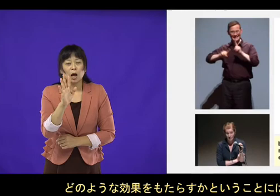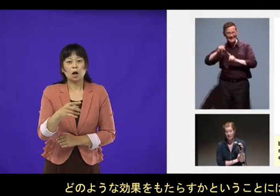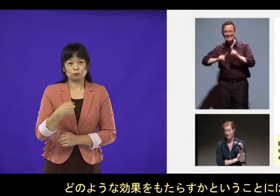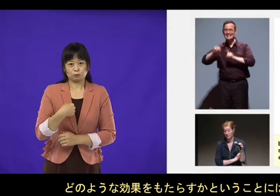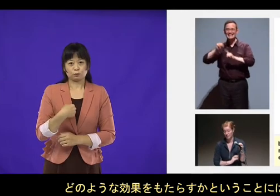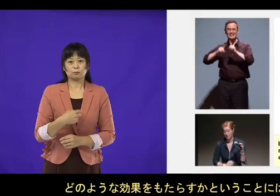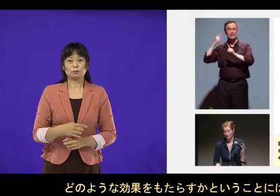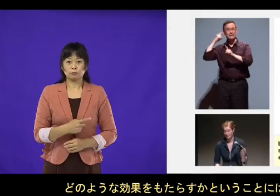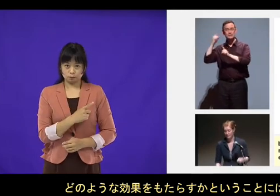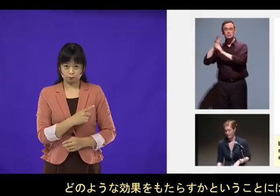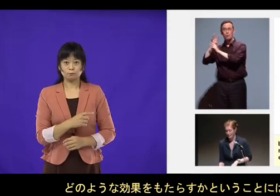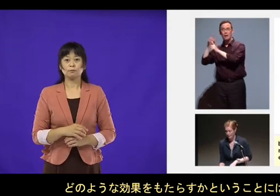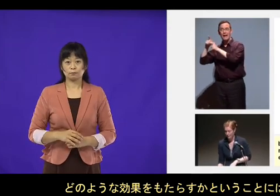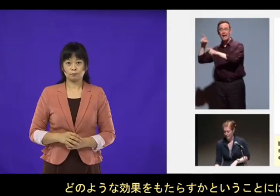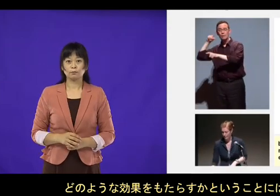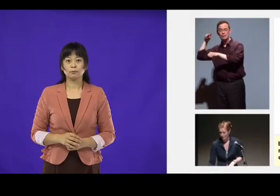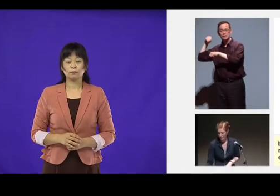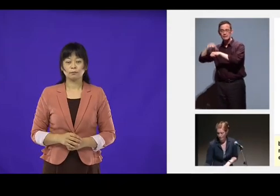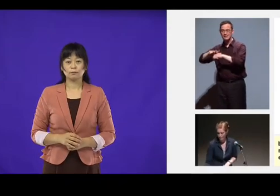language acquisition.